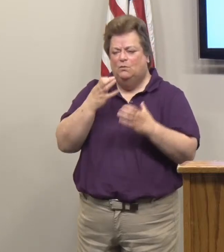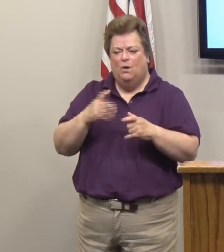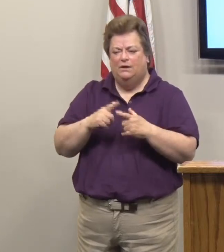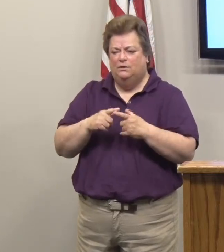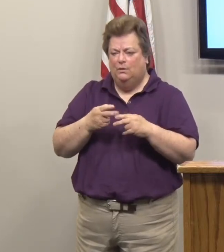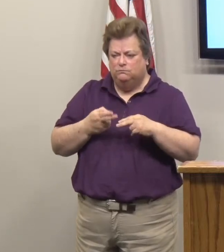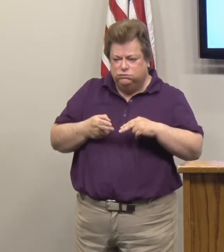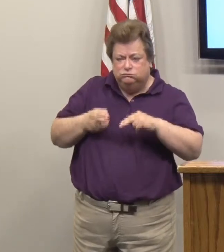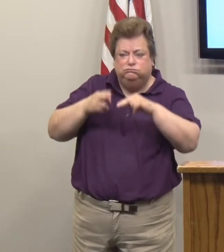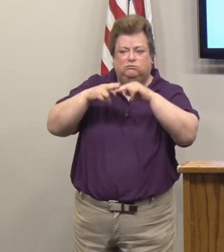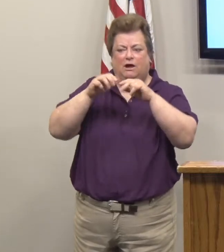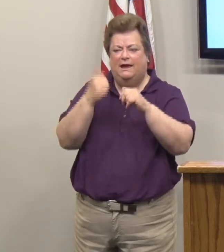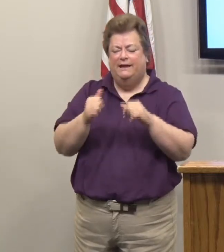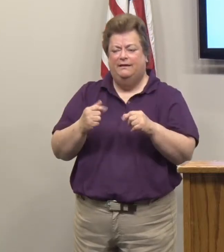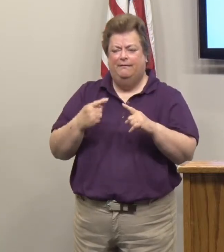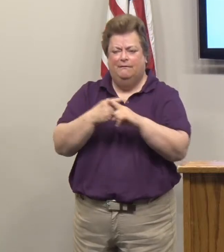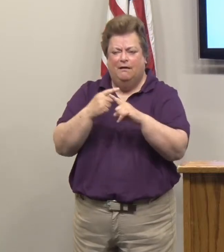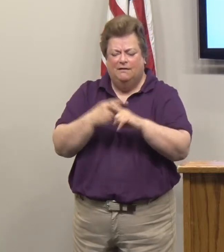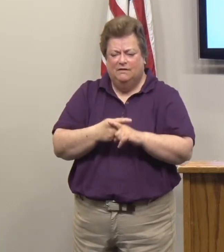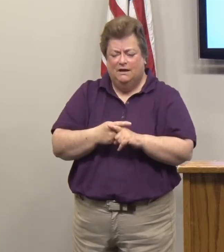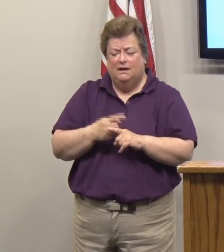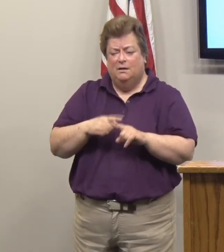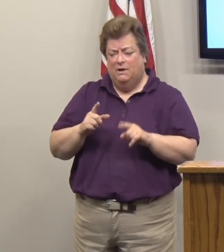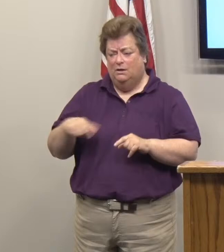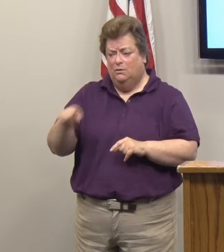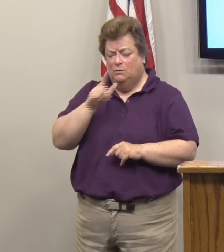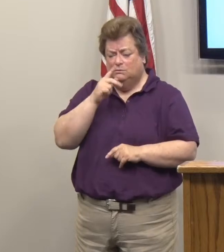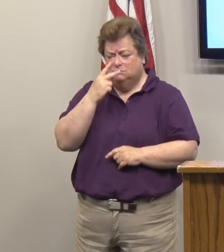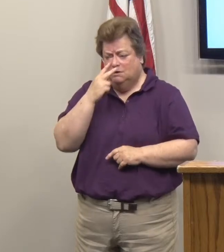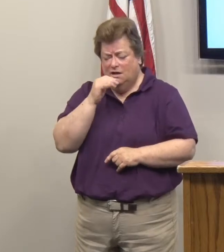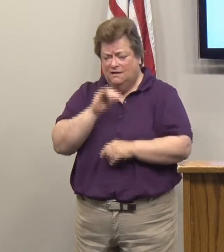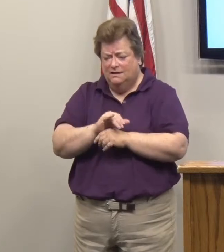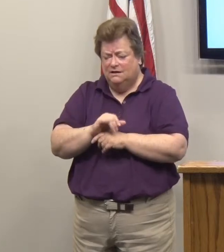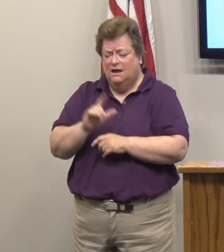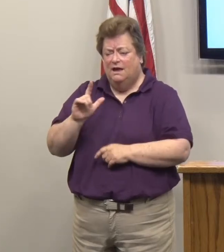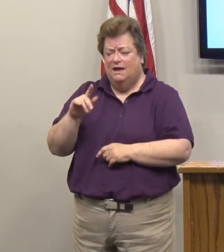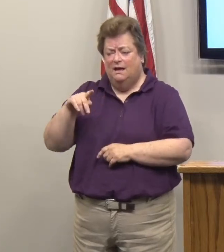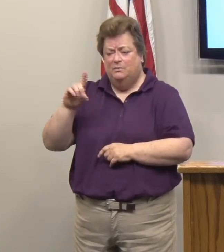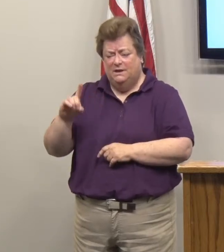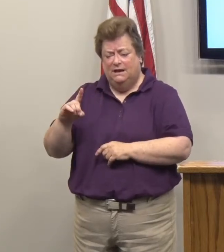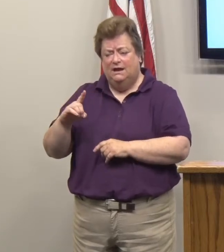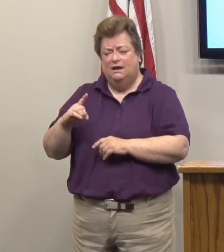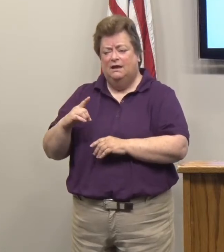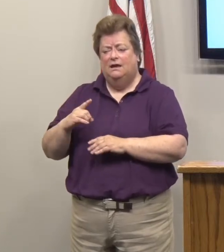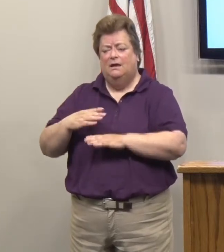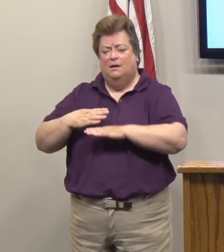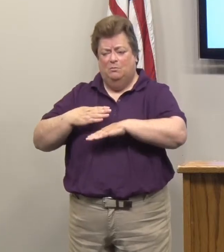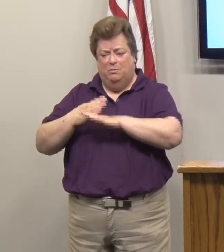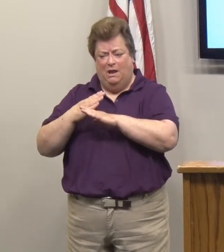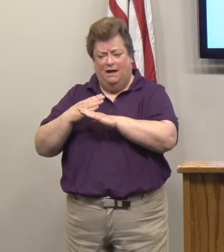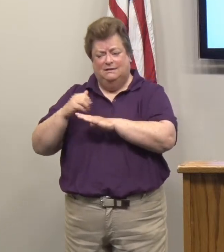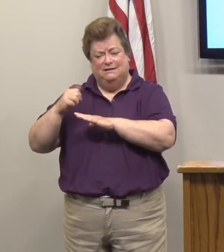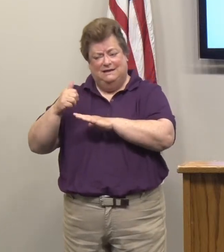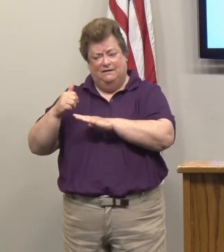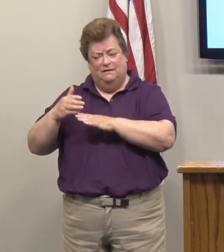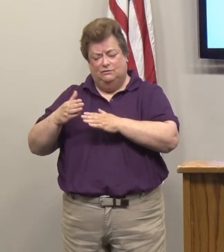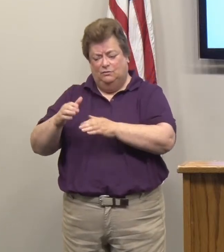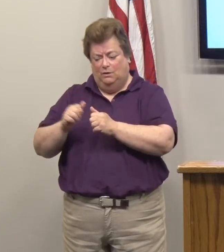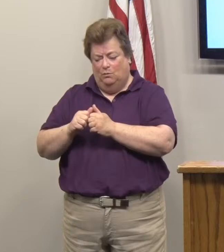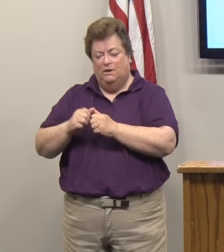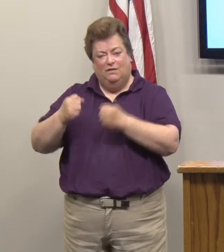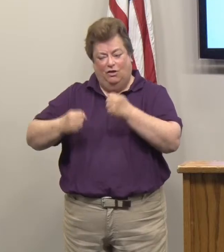deep thought and effort that went into trying to create the most peaceful and safe environment for everyone involved, to try